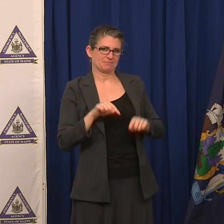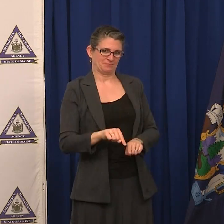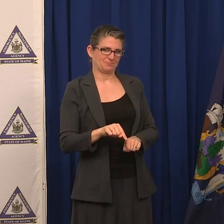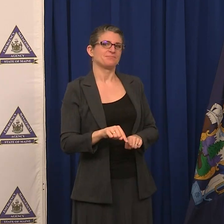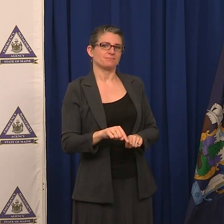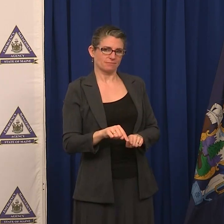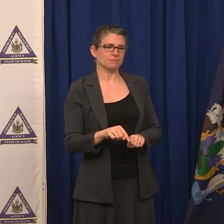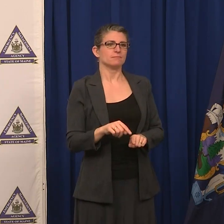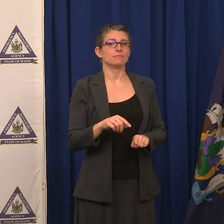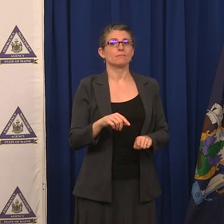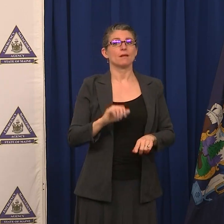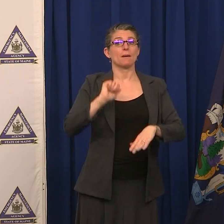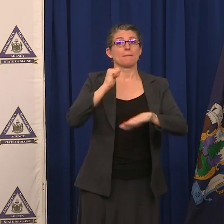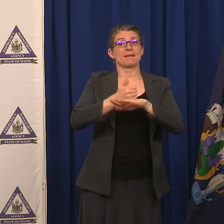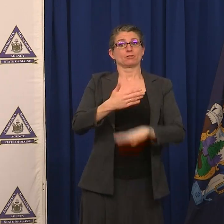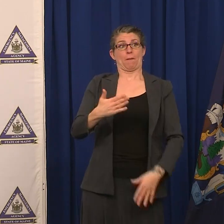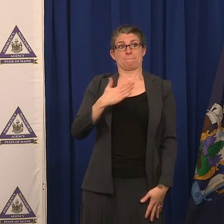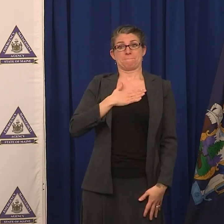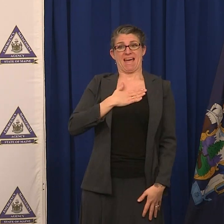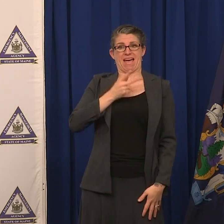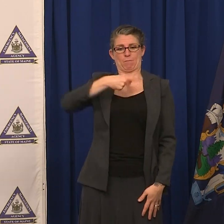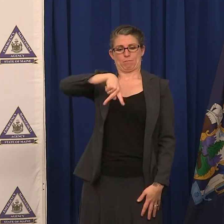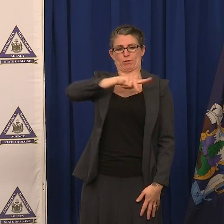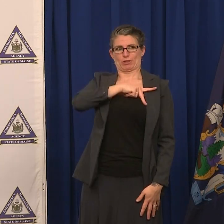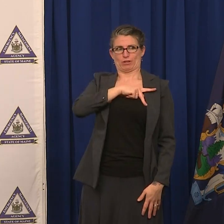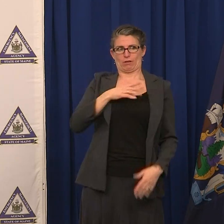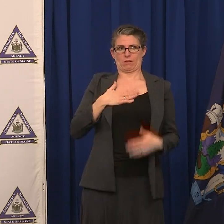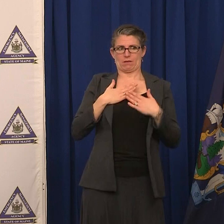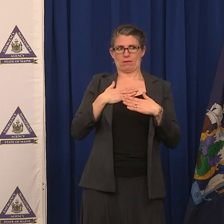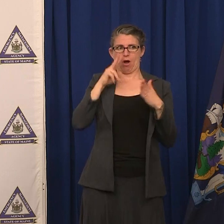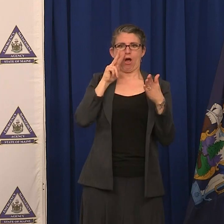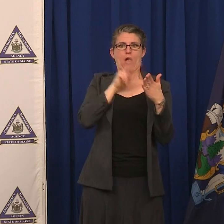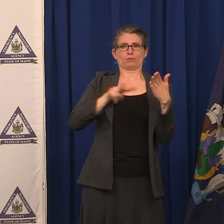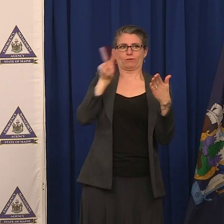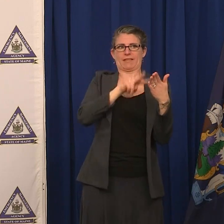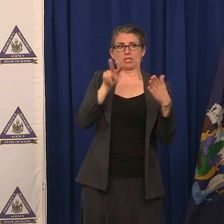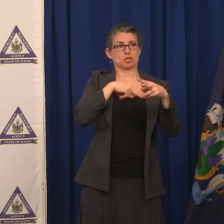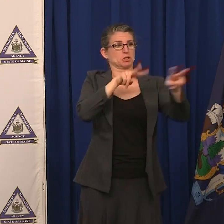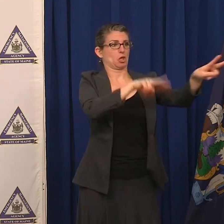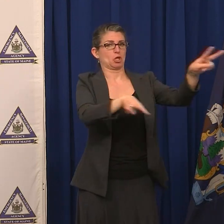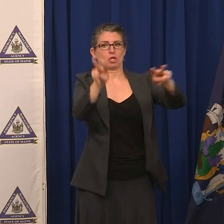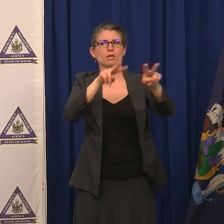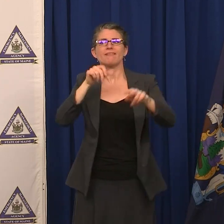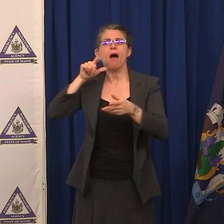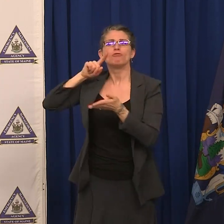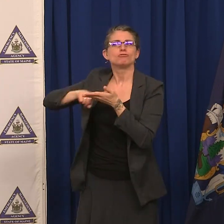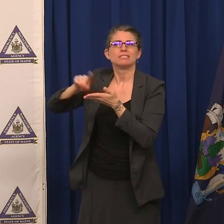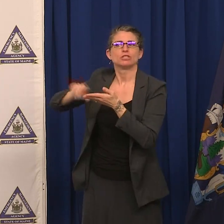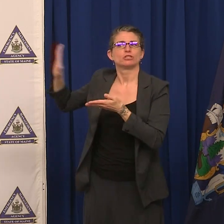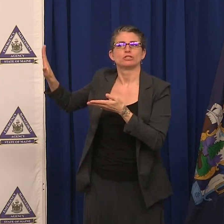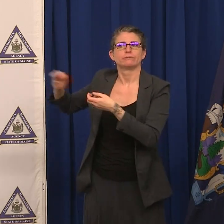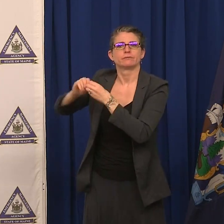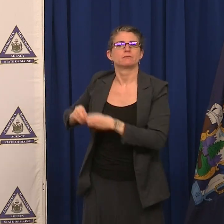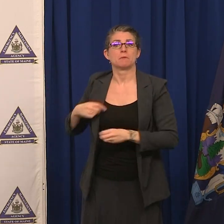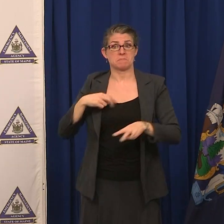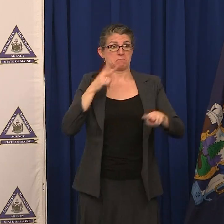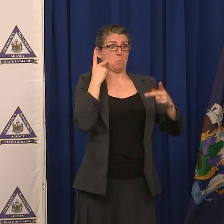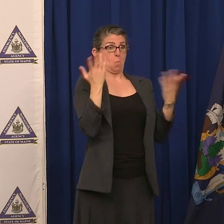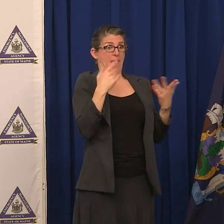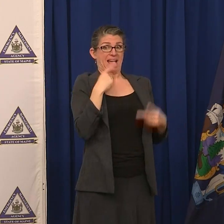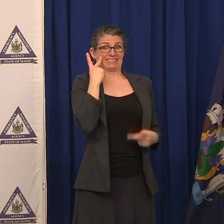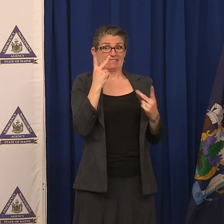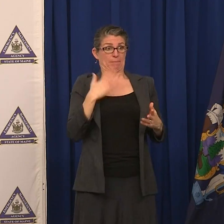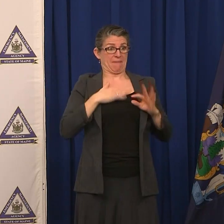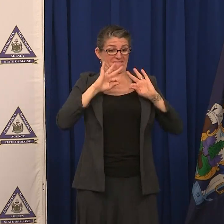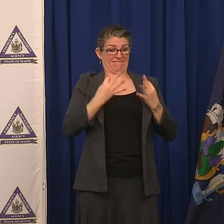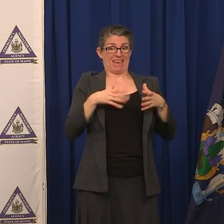personal observations, not referring to any data. But the answer that I've seen, or what I've witnessed, what my family and I have witnessed,